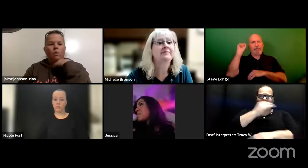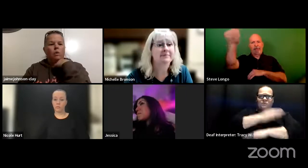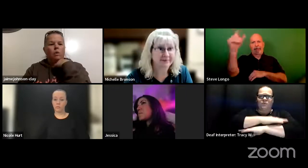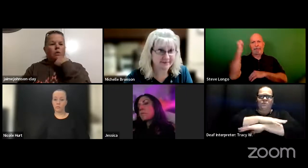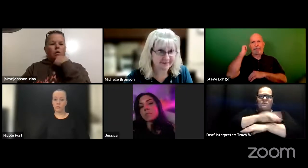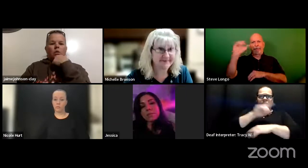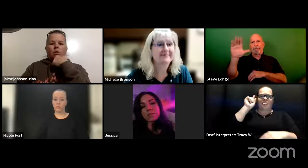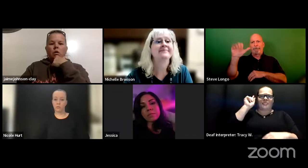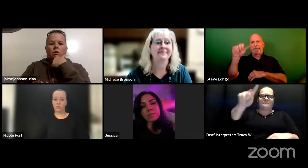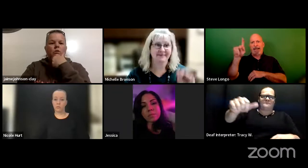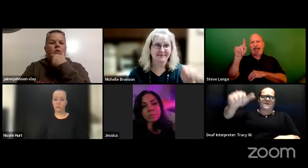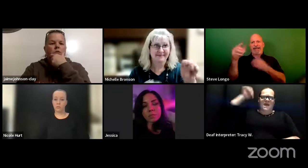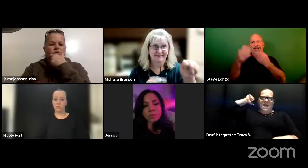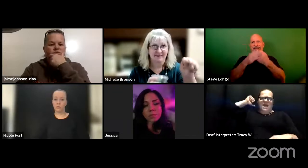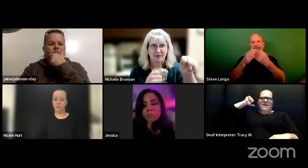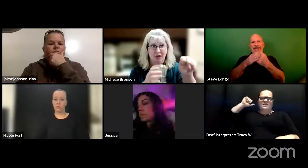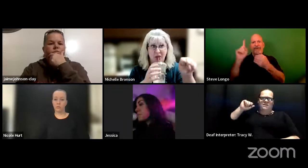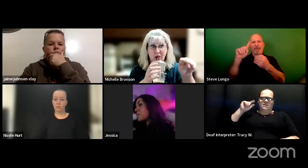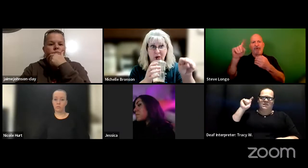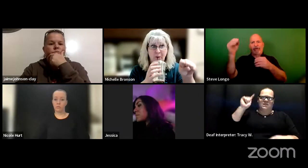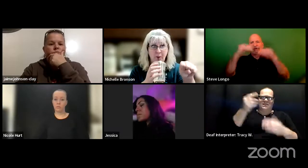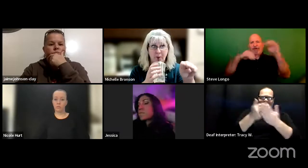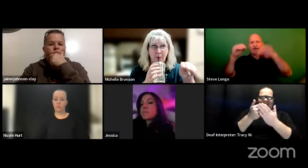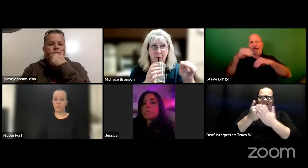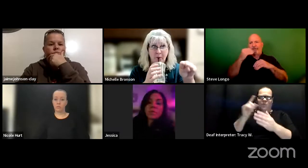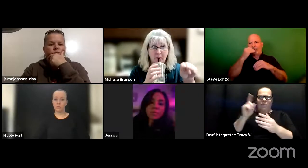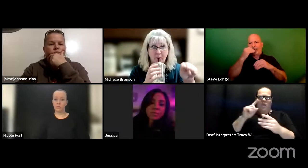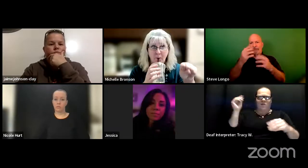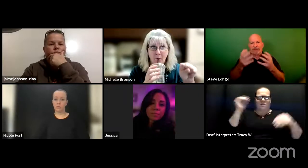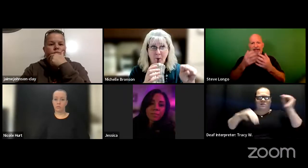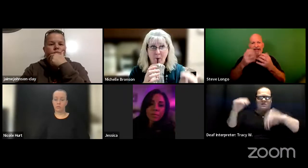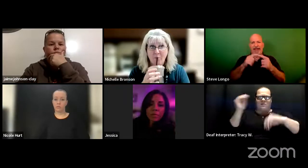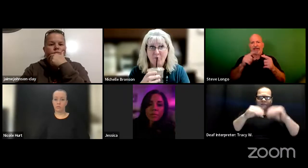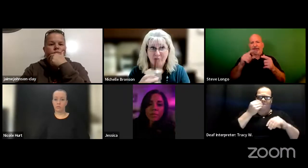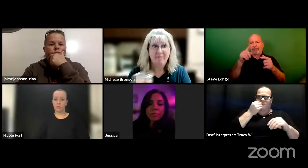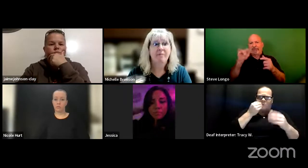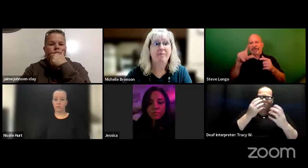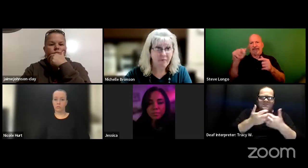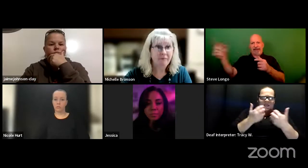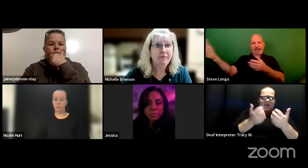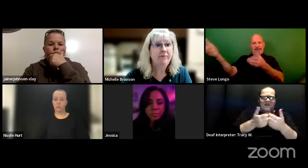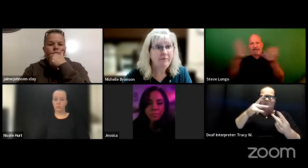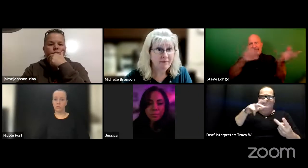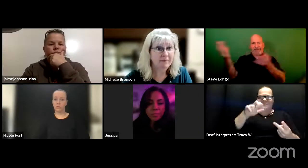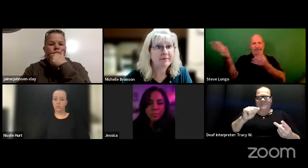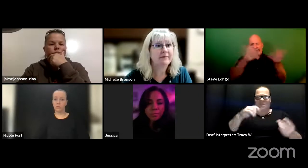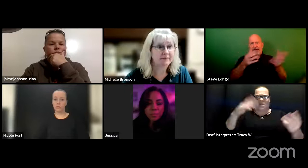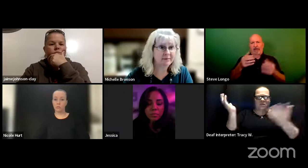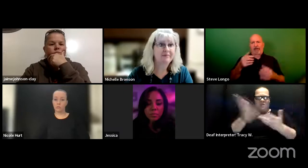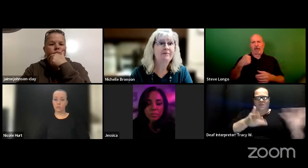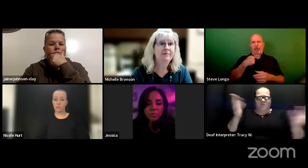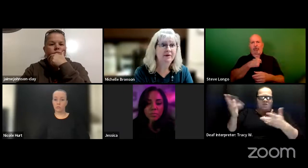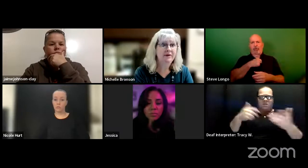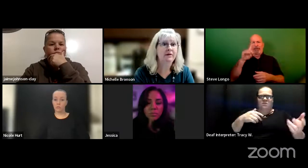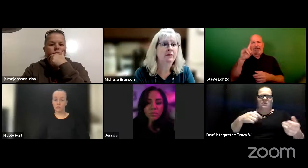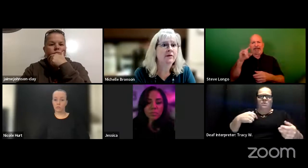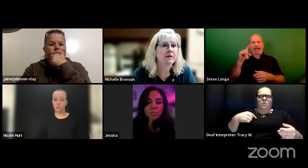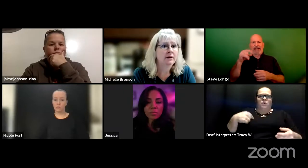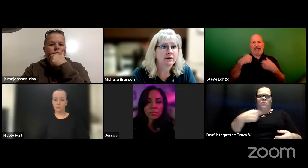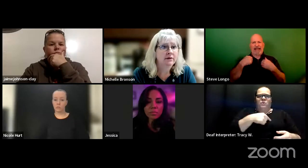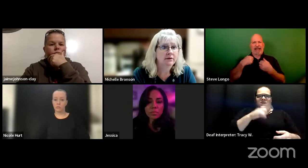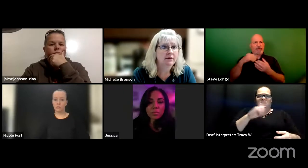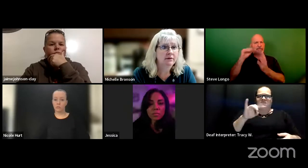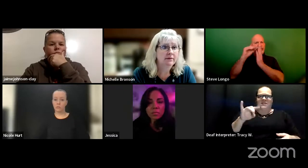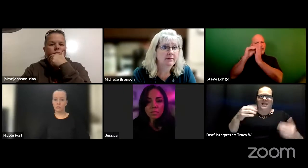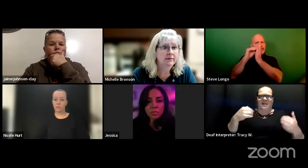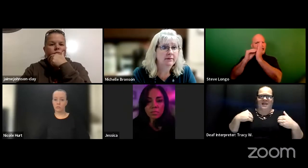day at the food booth in the back of the facility, and where all of the